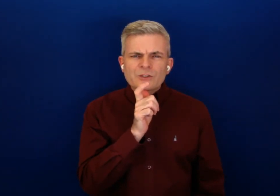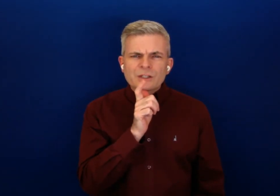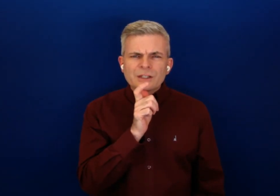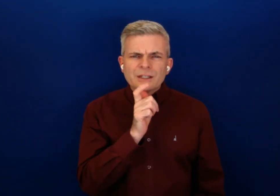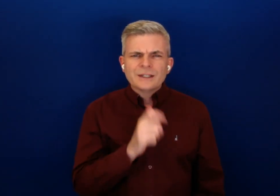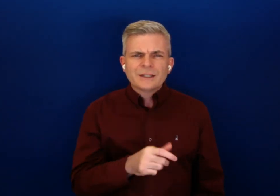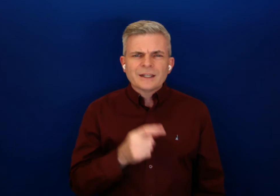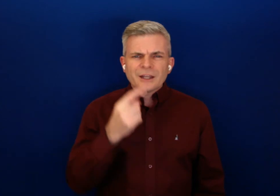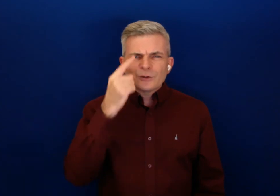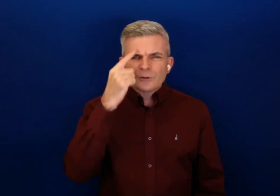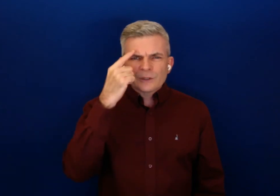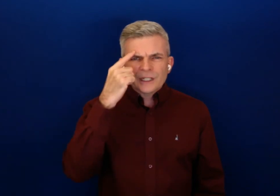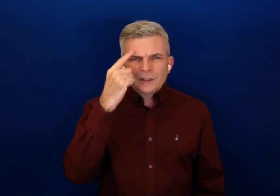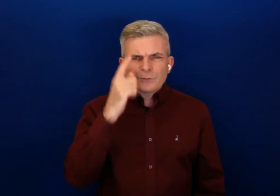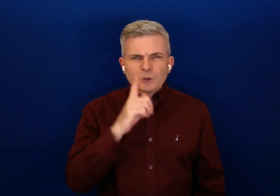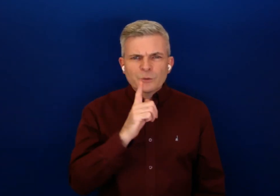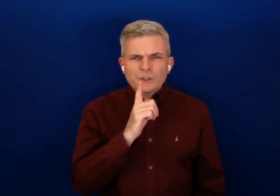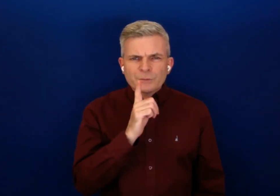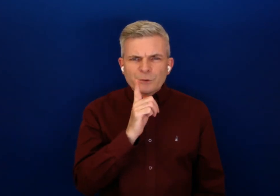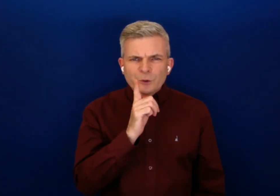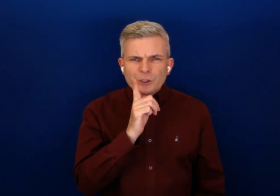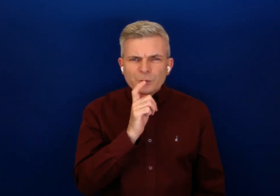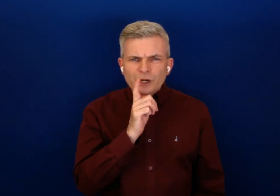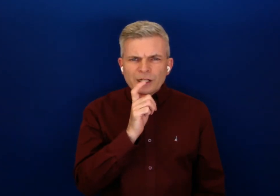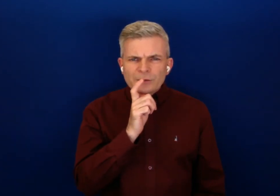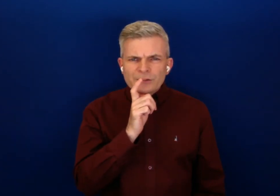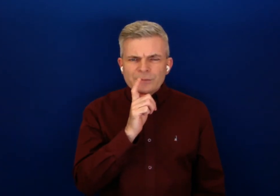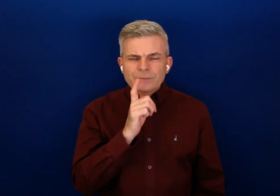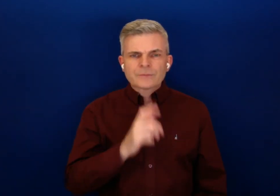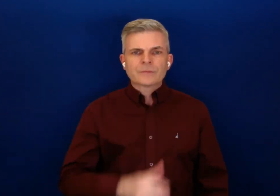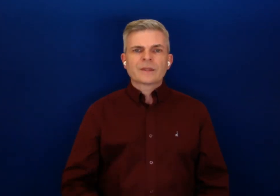question, and you're leaning forward and furrowing your brows.